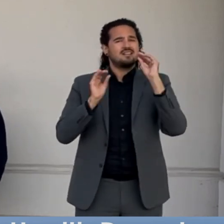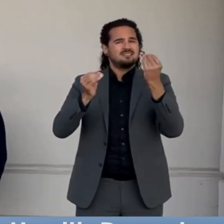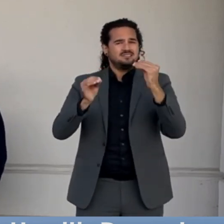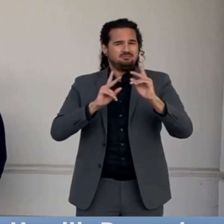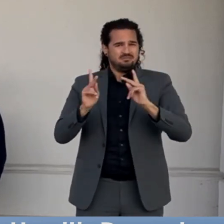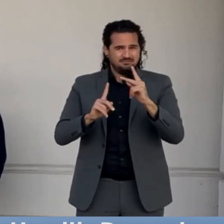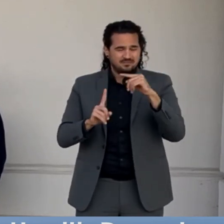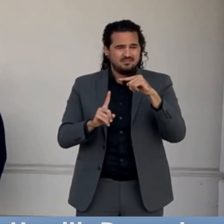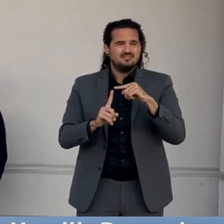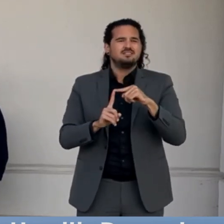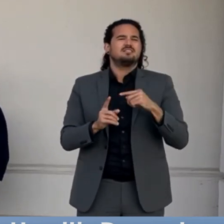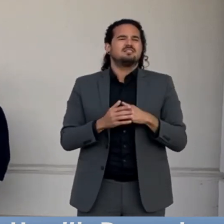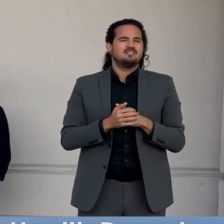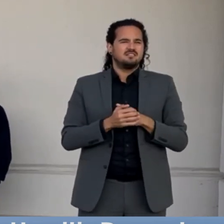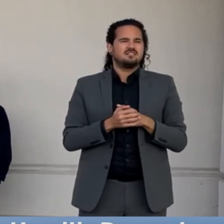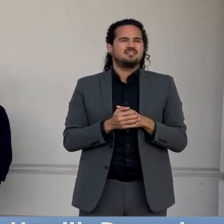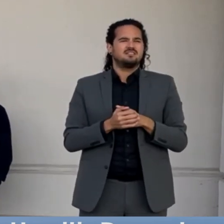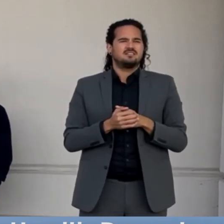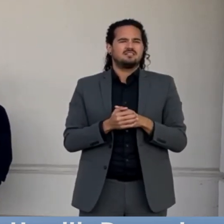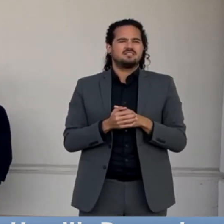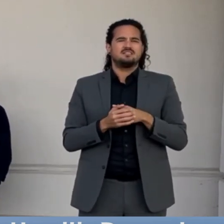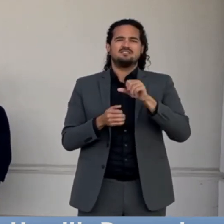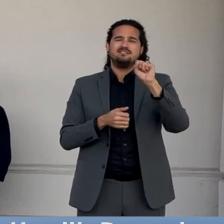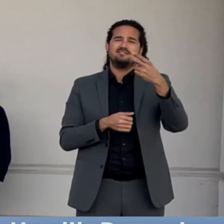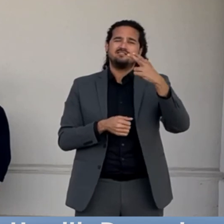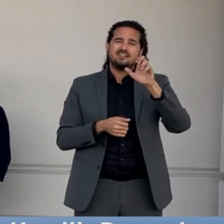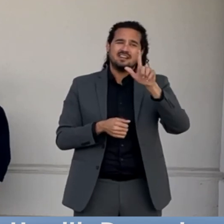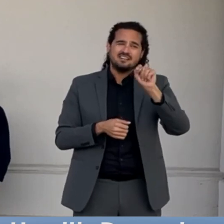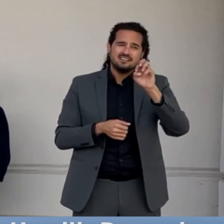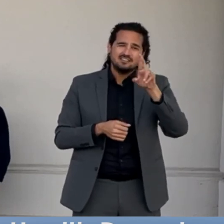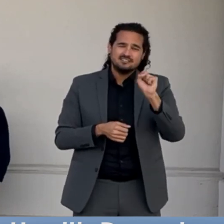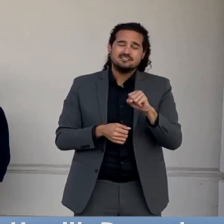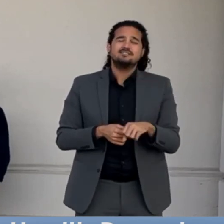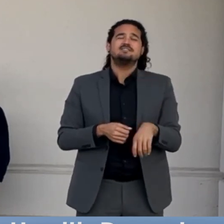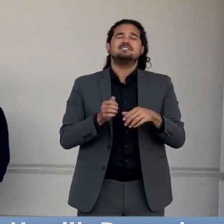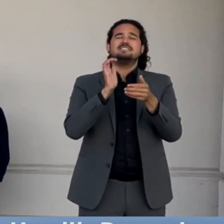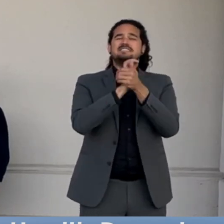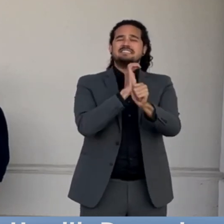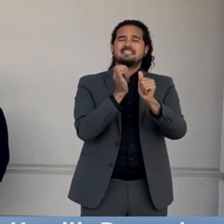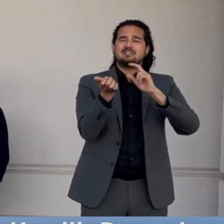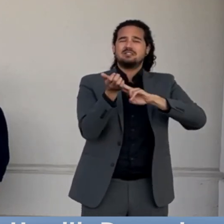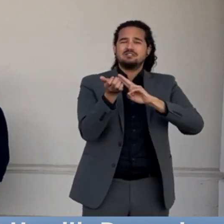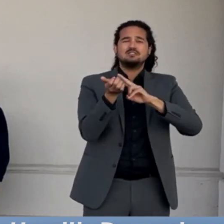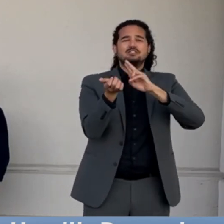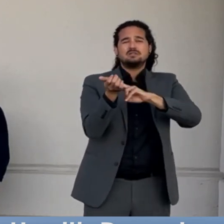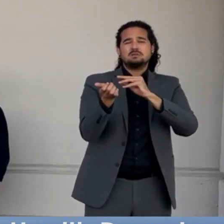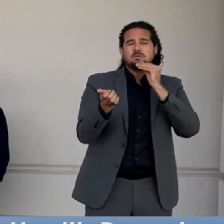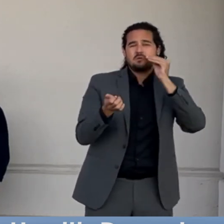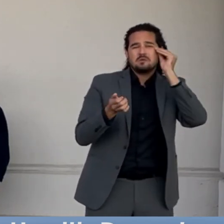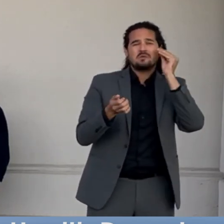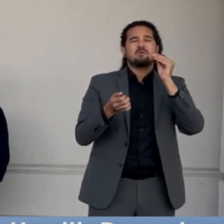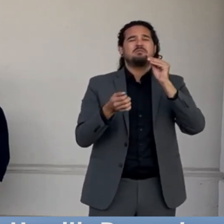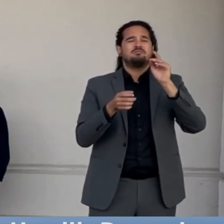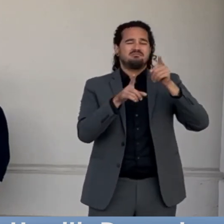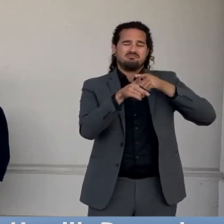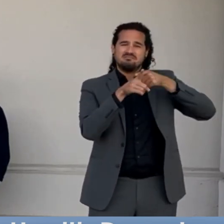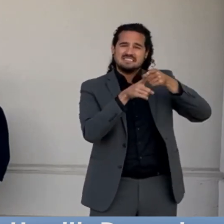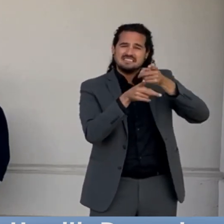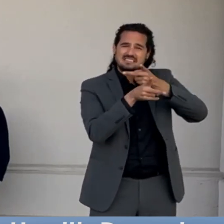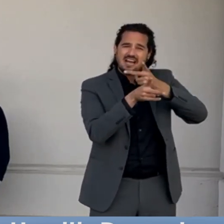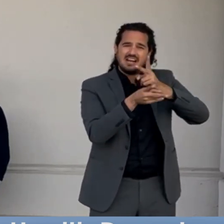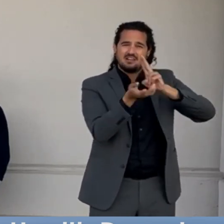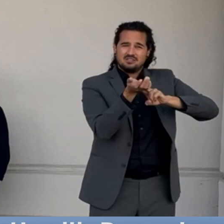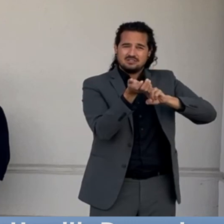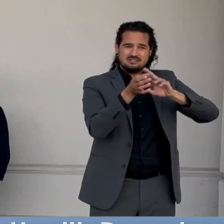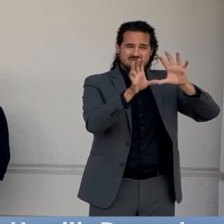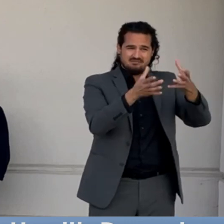as you described. One of those is before someone gets sick, helping to try to house folks who are unstably